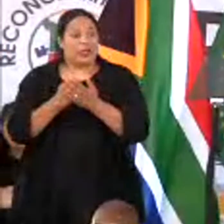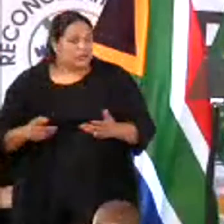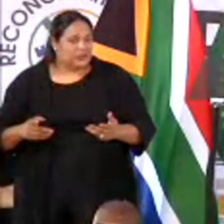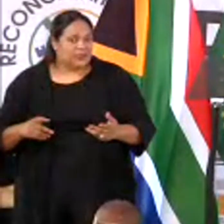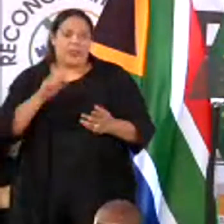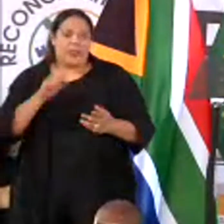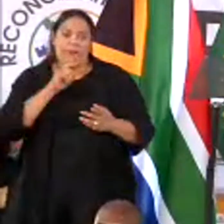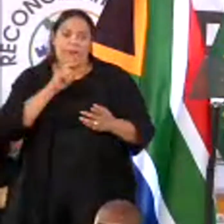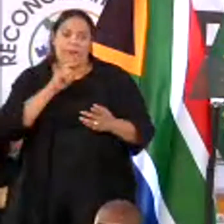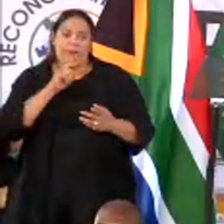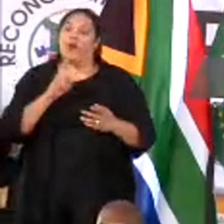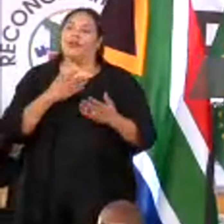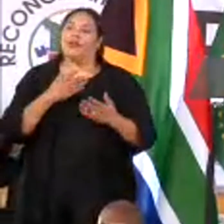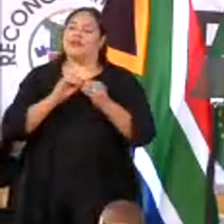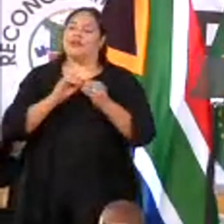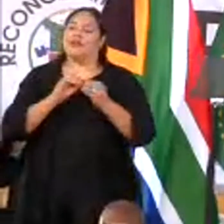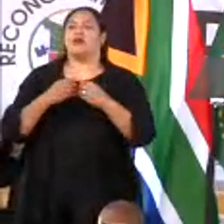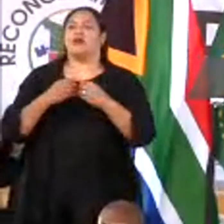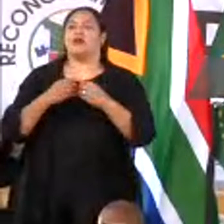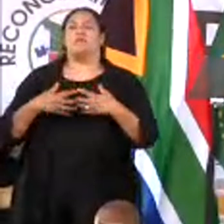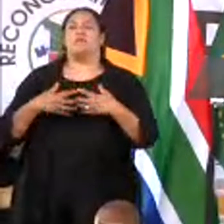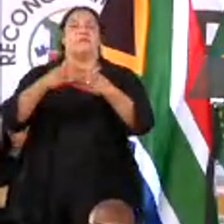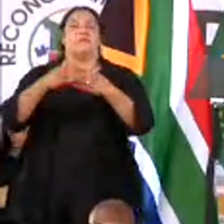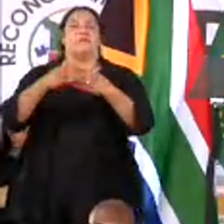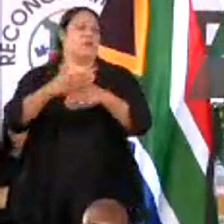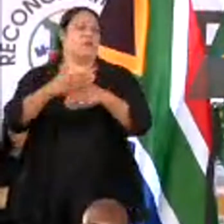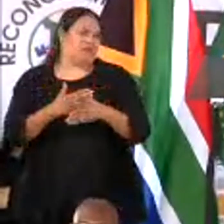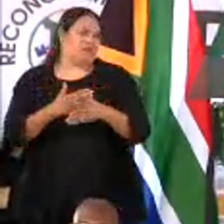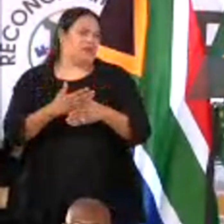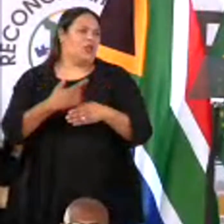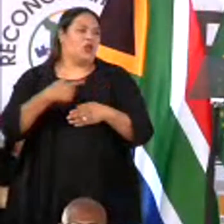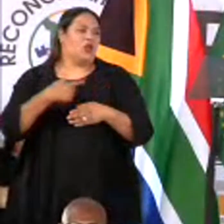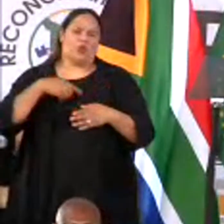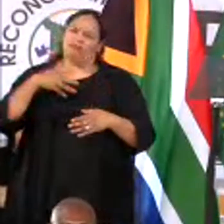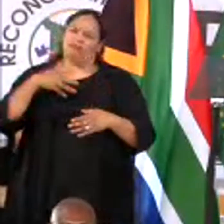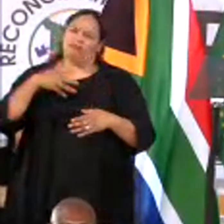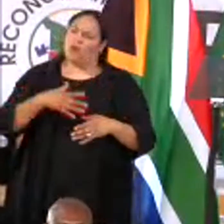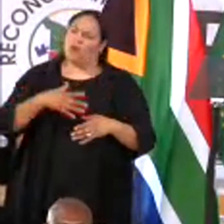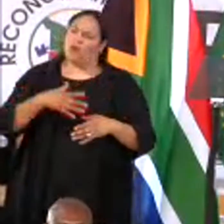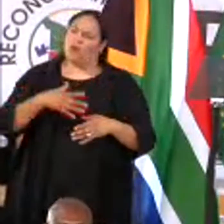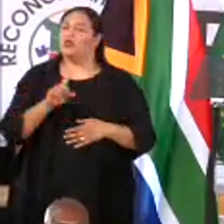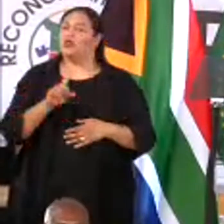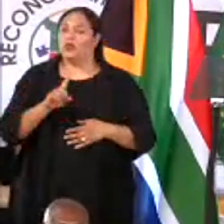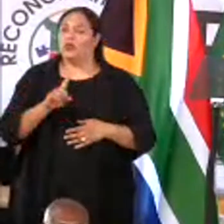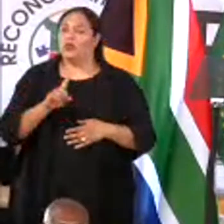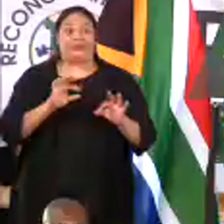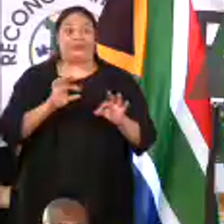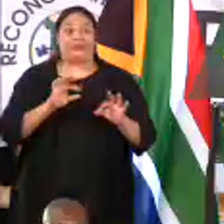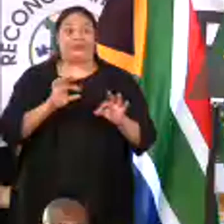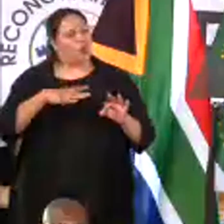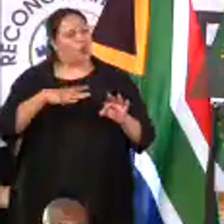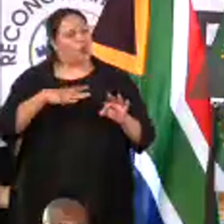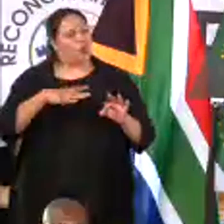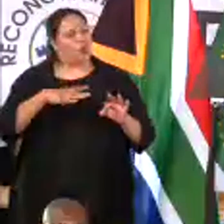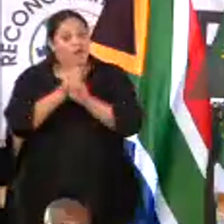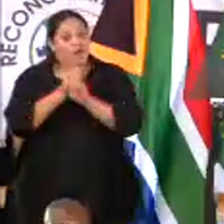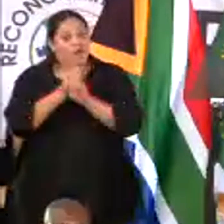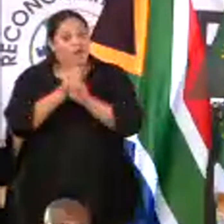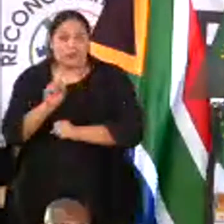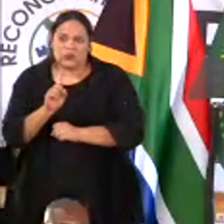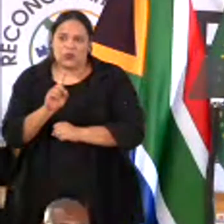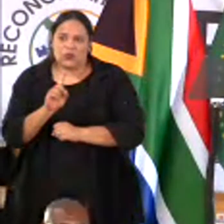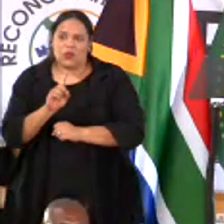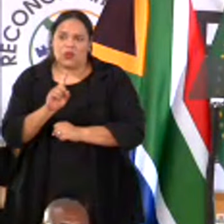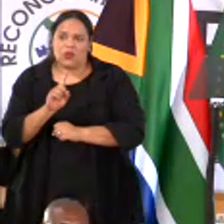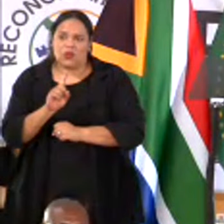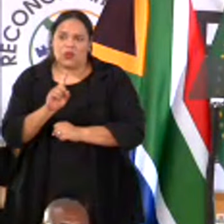will be able to create jobs. We are determined that we will focus on what